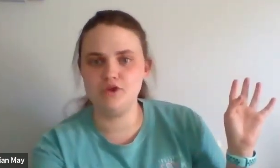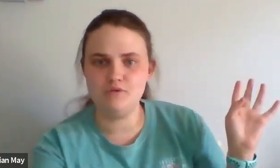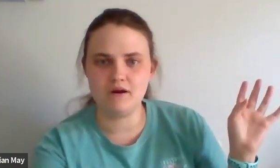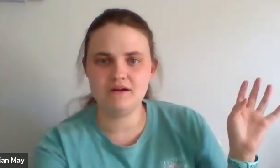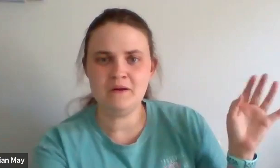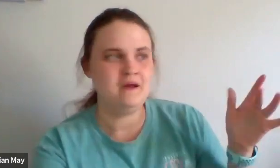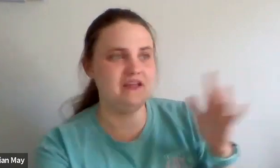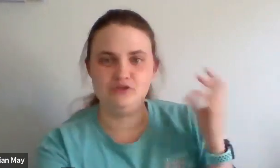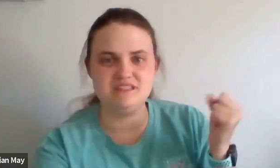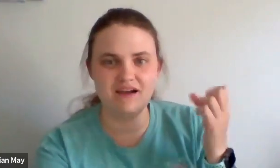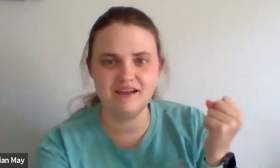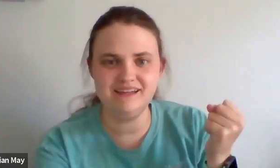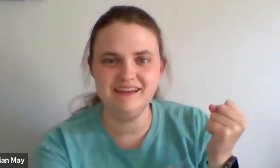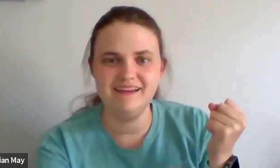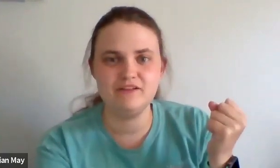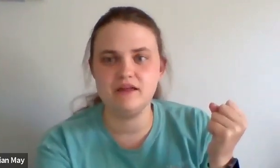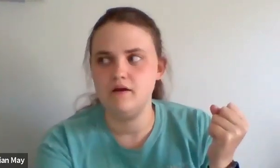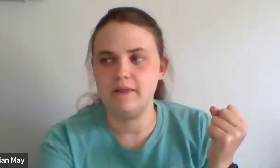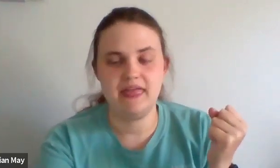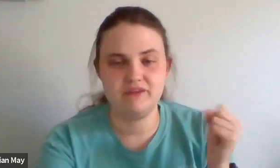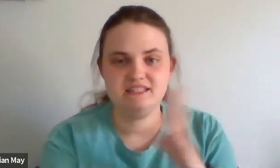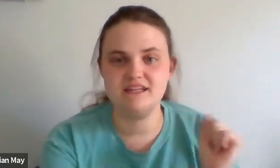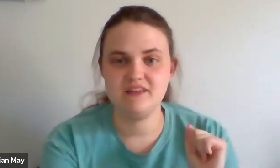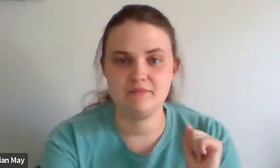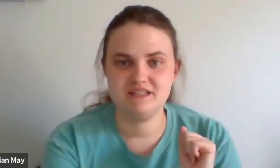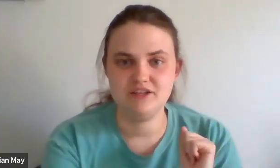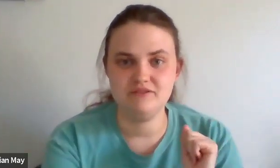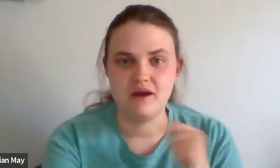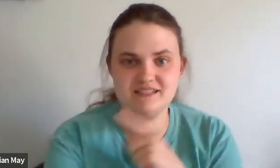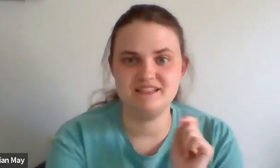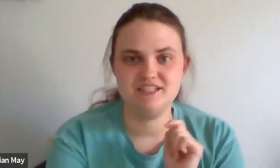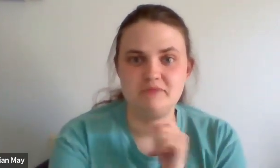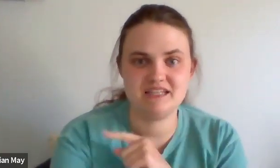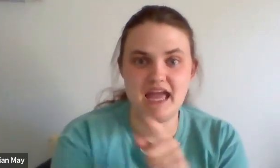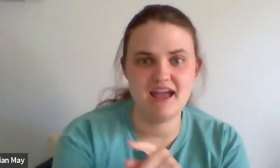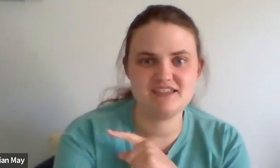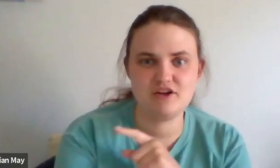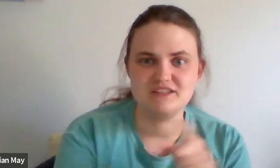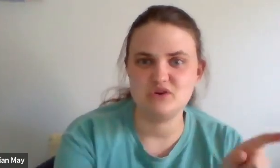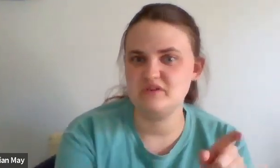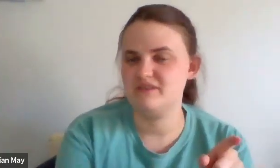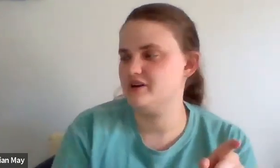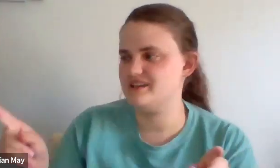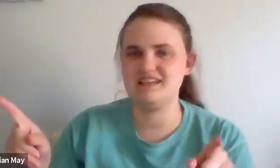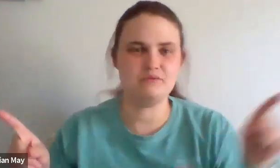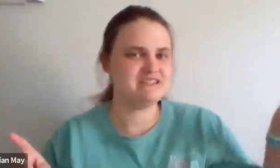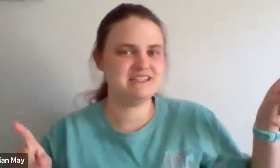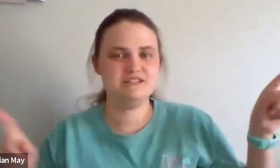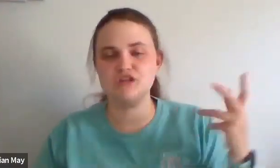you work, like, you sign, they're like, if I see anything, I'm going to tell you. I'm going to send it to you. I'm going to say, hey, I saw this. Who are they? What are they saying? What's this?